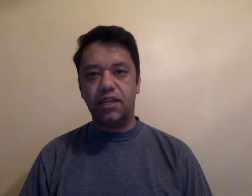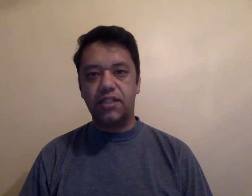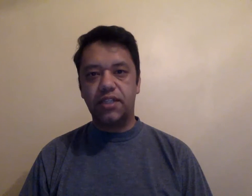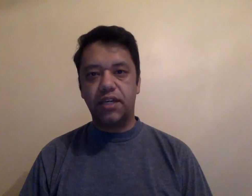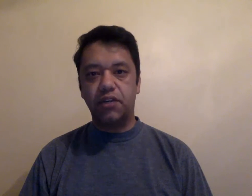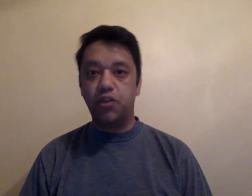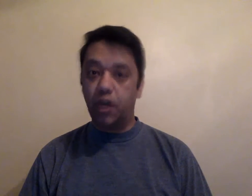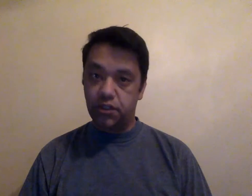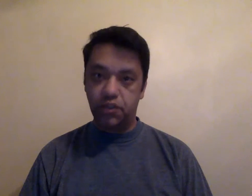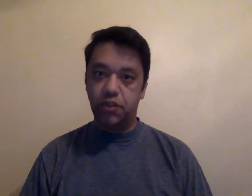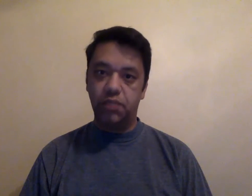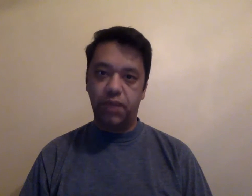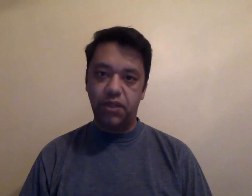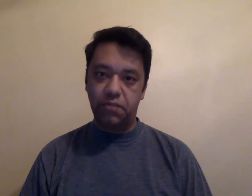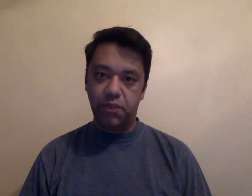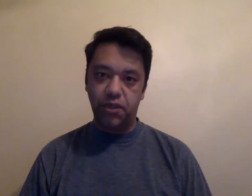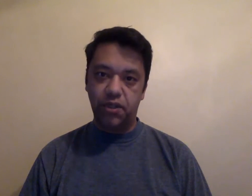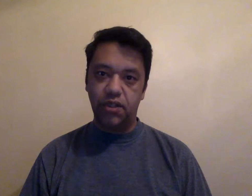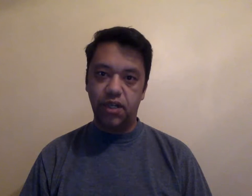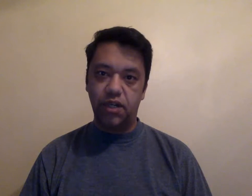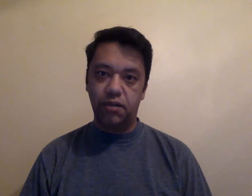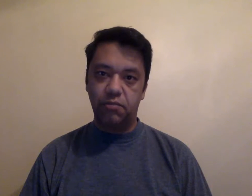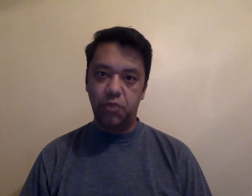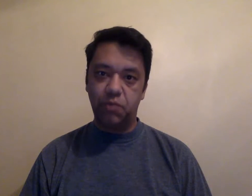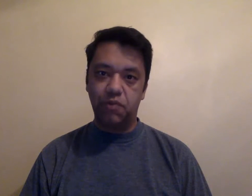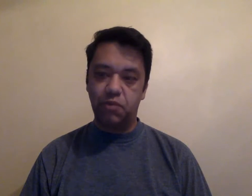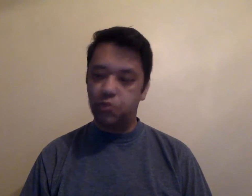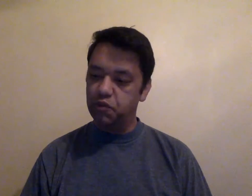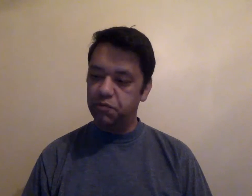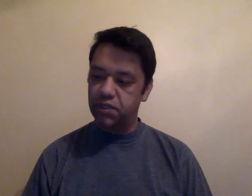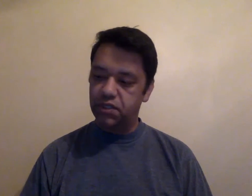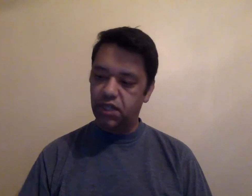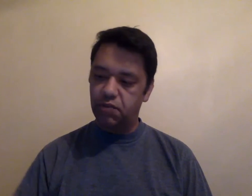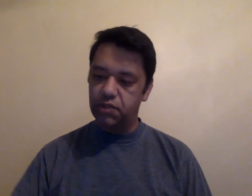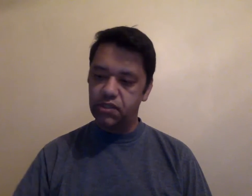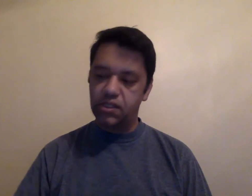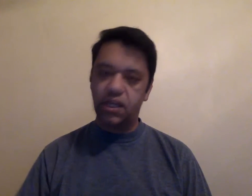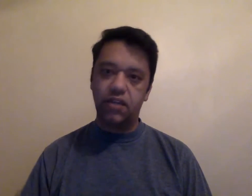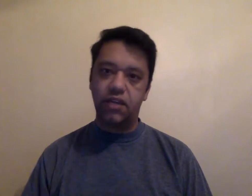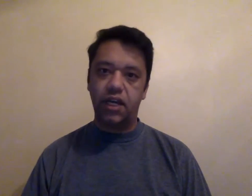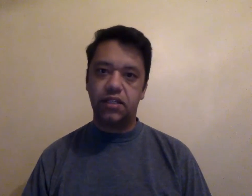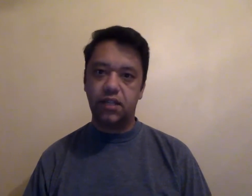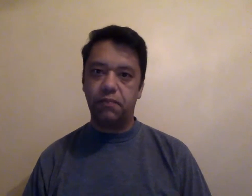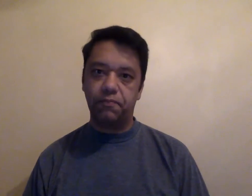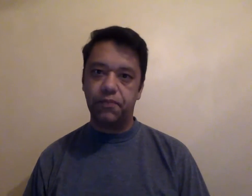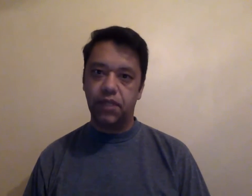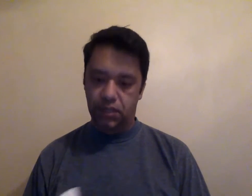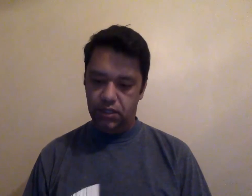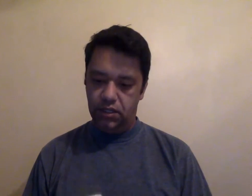that's not good about the book, room for improvement. I would say that